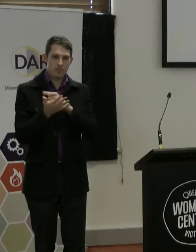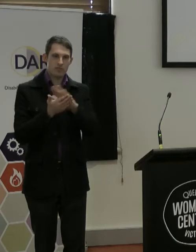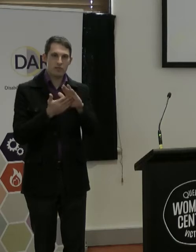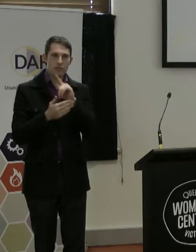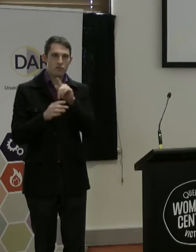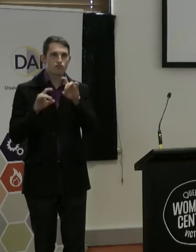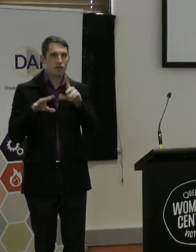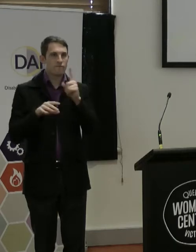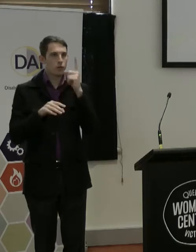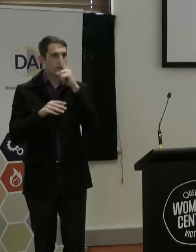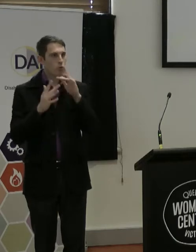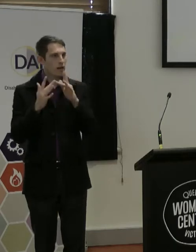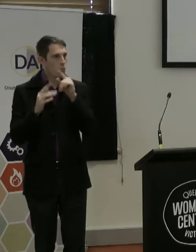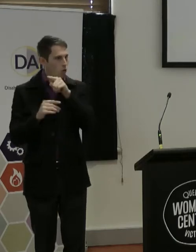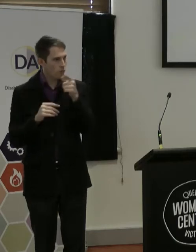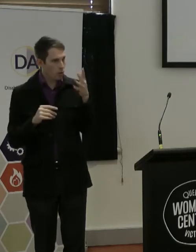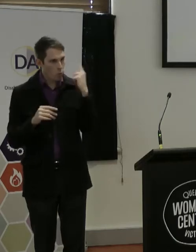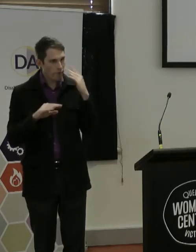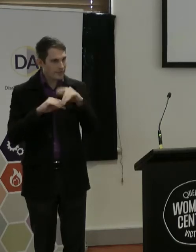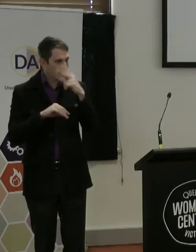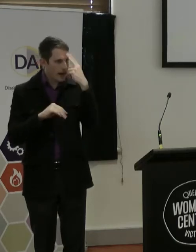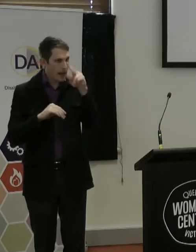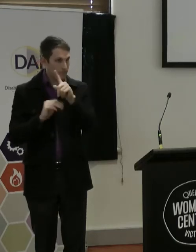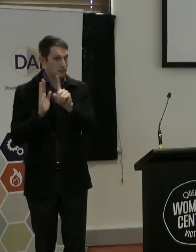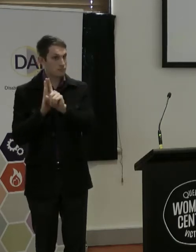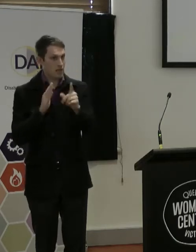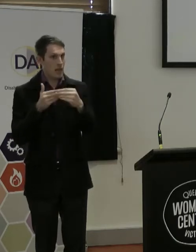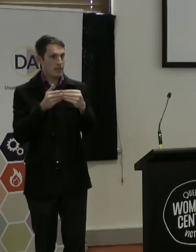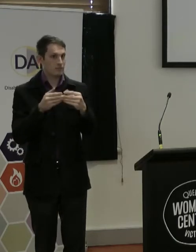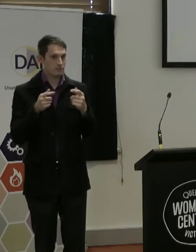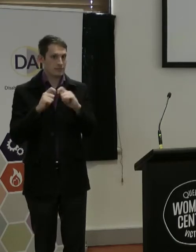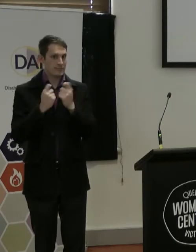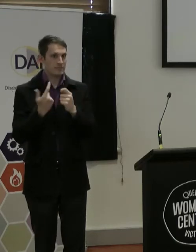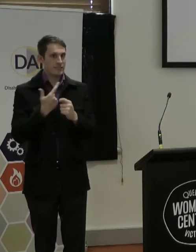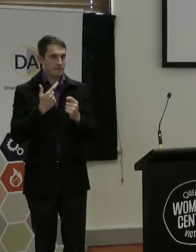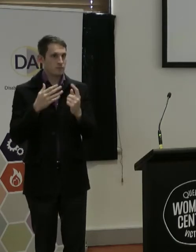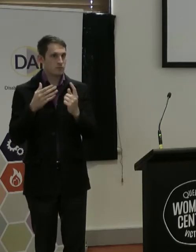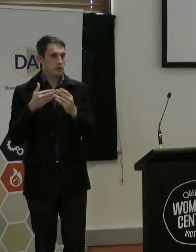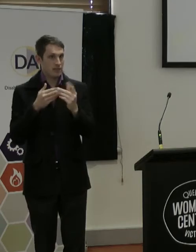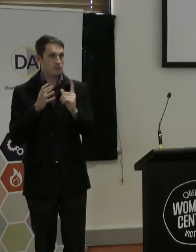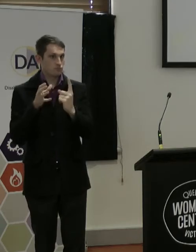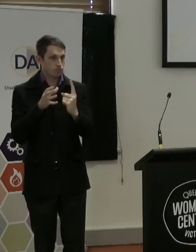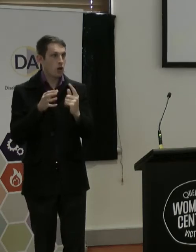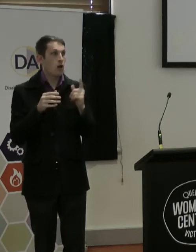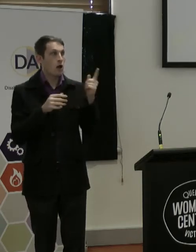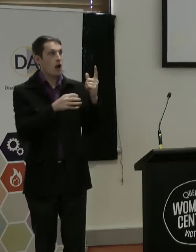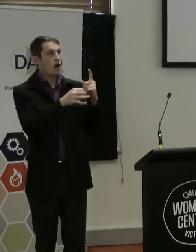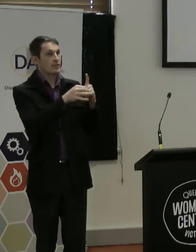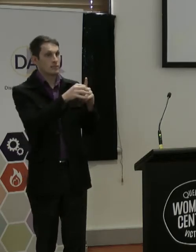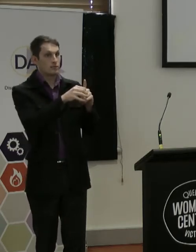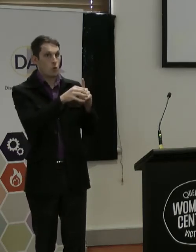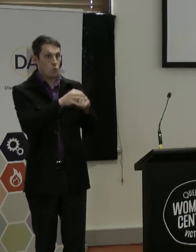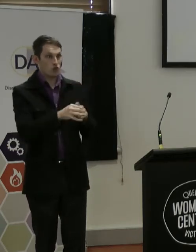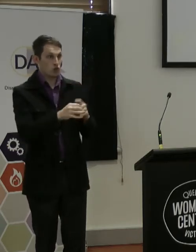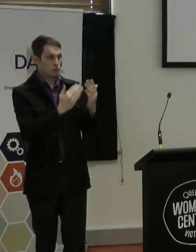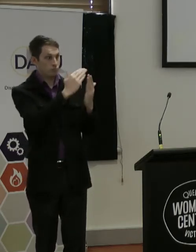have heard of Damien. So Damien led this process, and we huddled together as a team and discussed who would be best placed to respond to